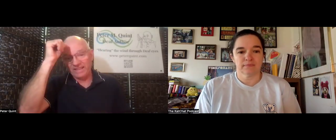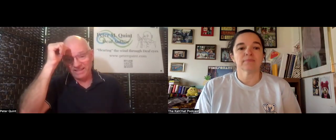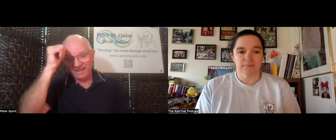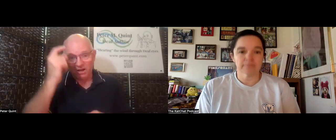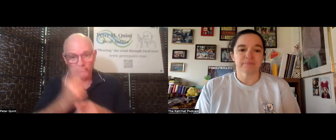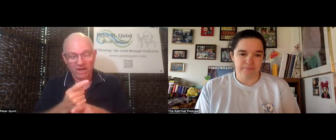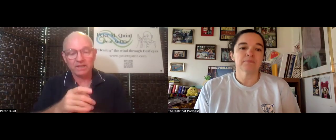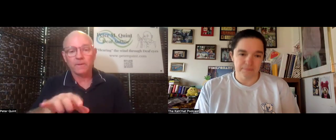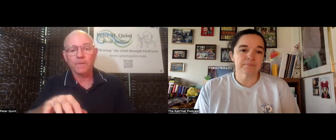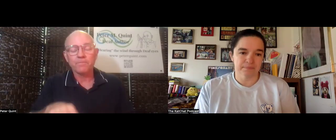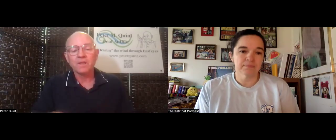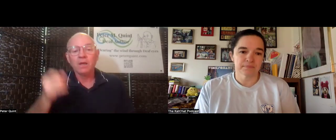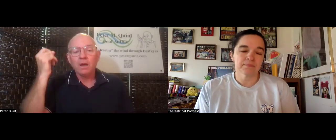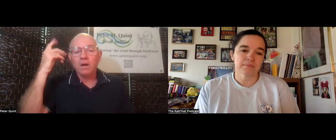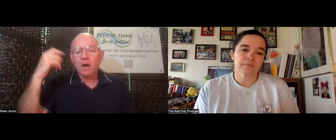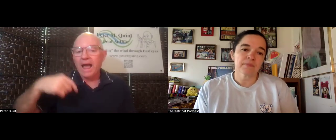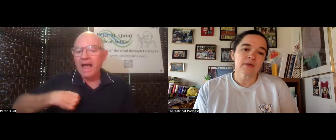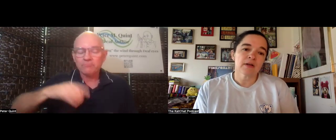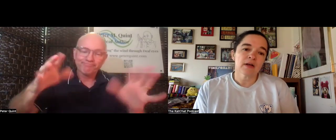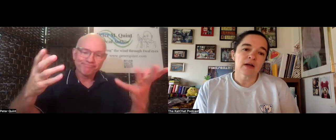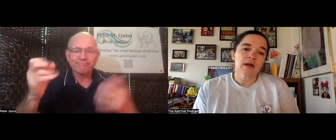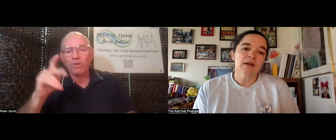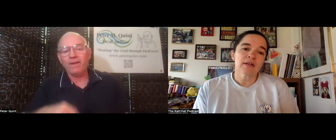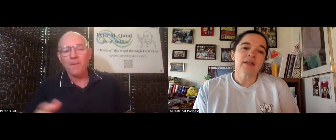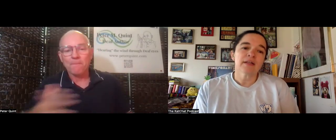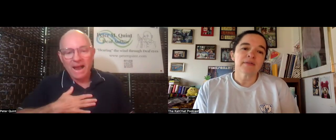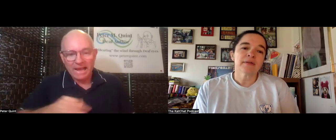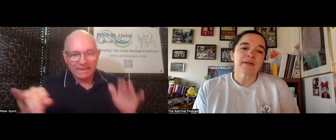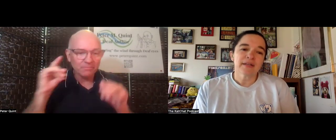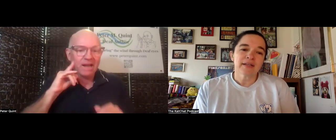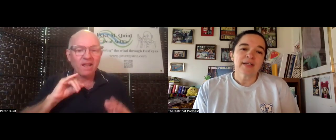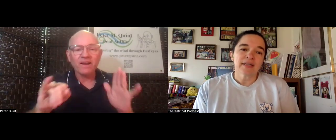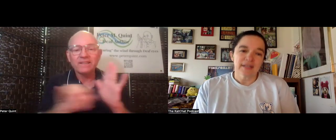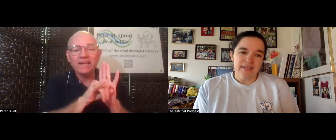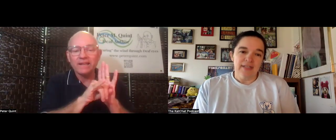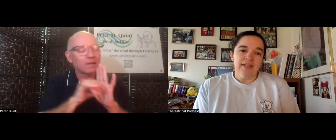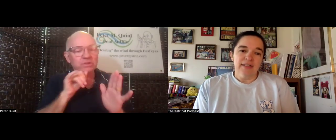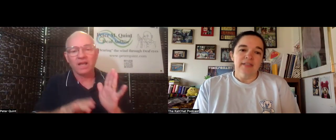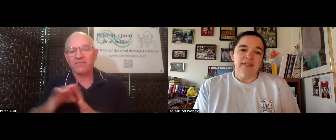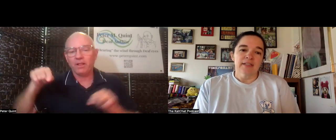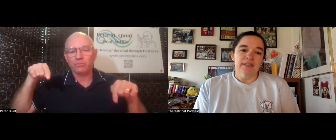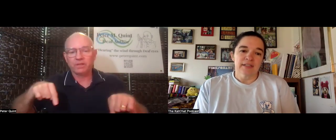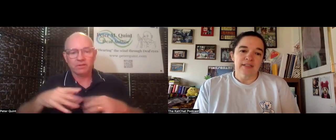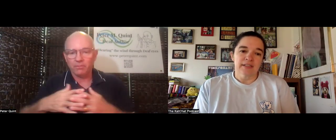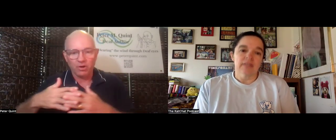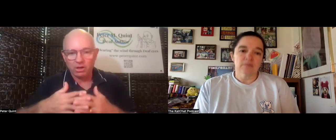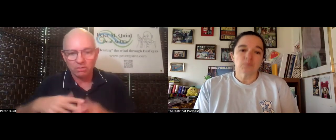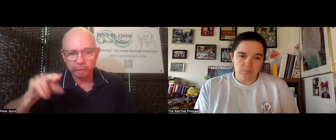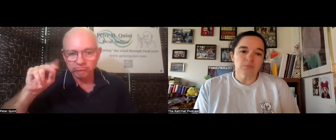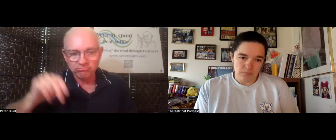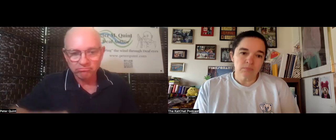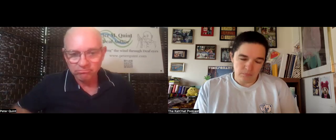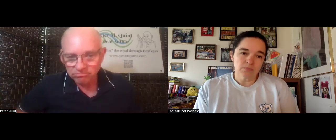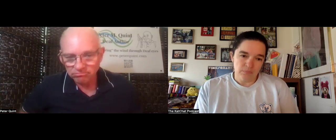experience in India, right? I okay. My deaf identity was not developed in